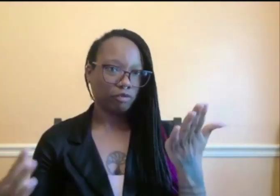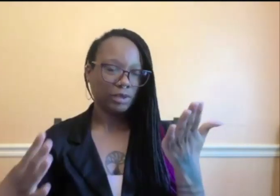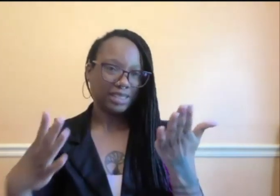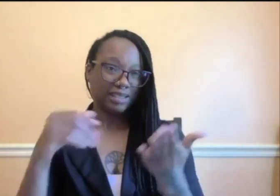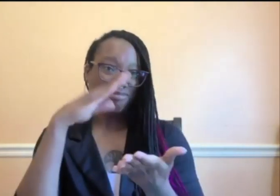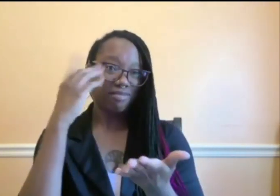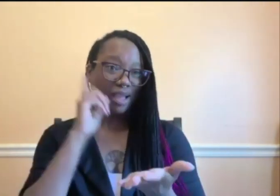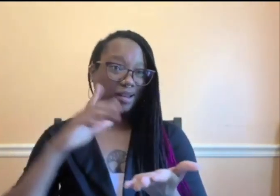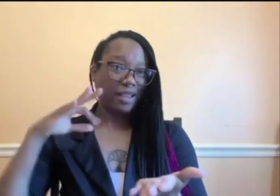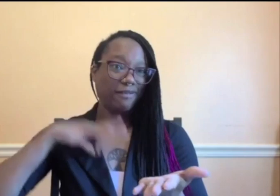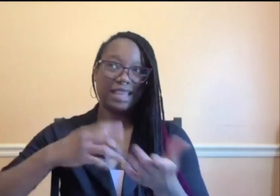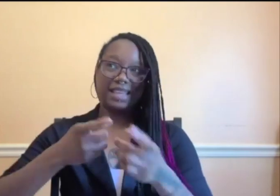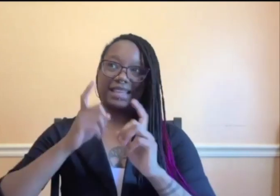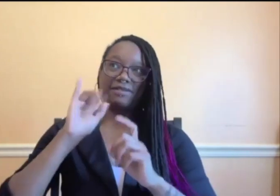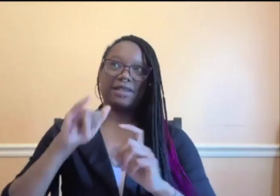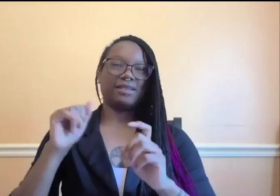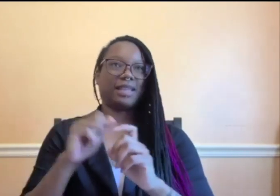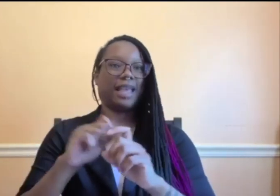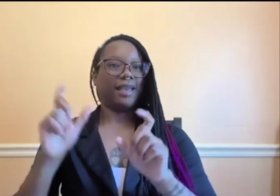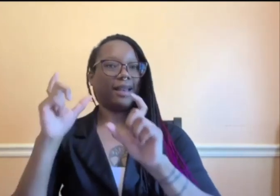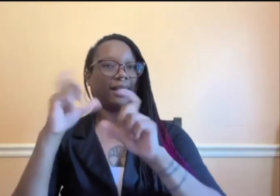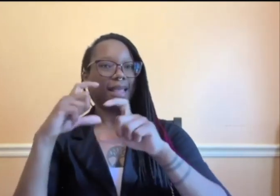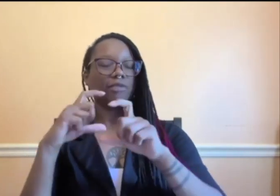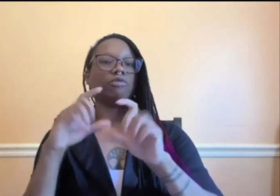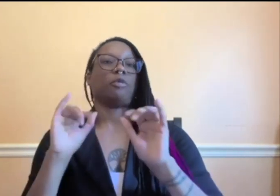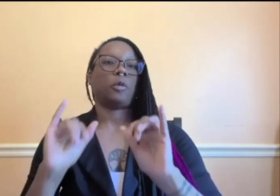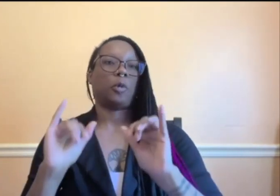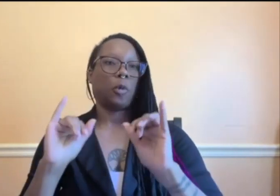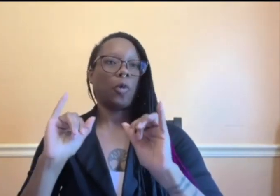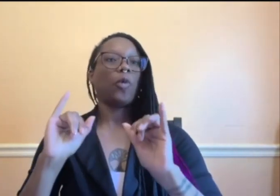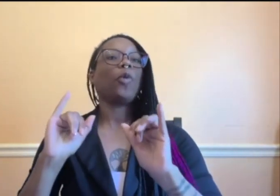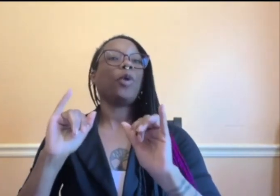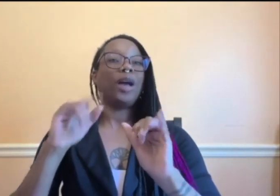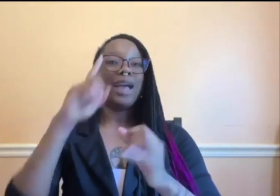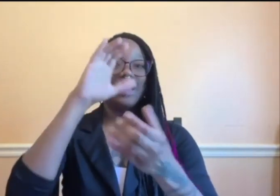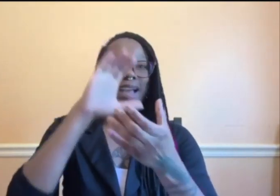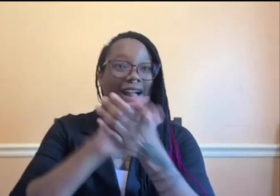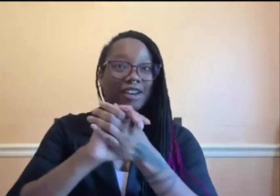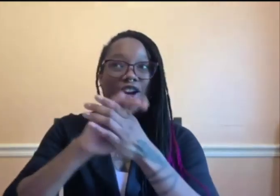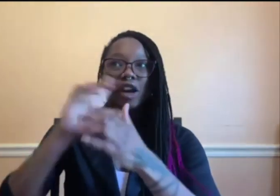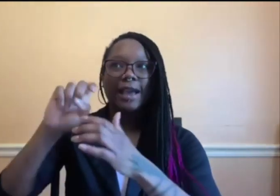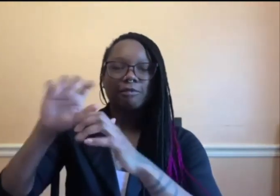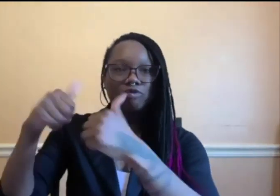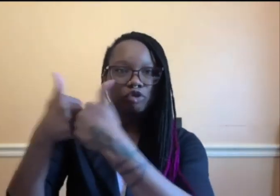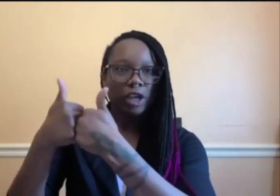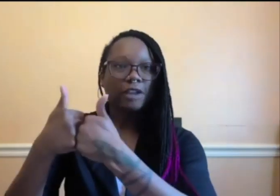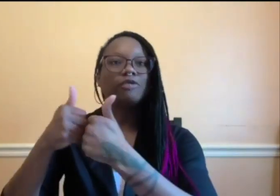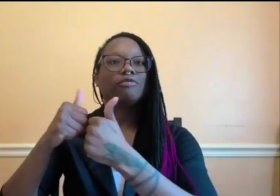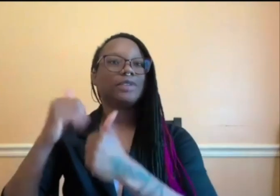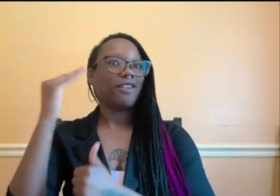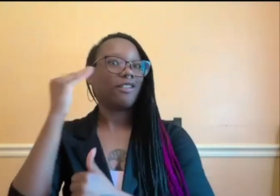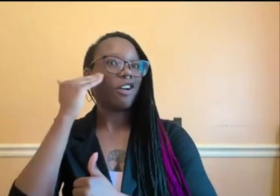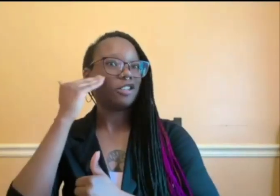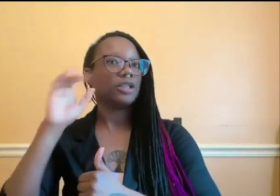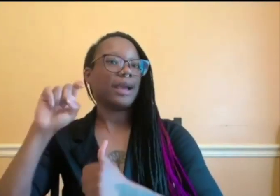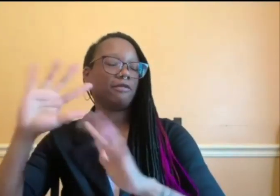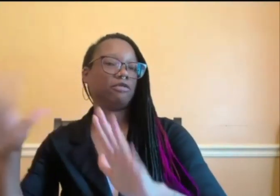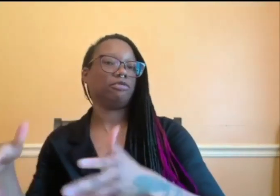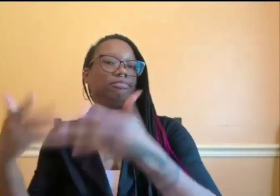is also important for when we're teaching our children, making sure that we look at those lenses, you know, including